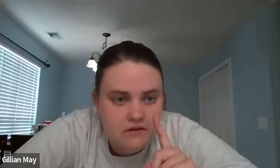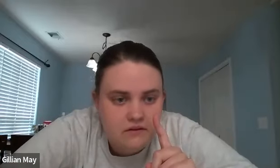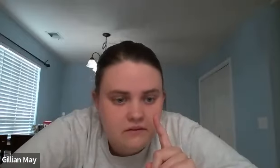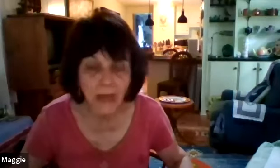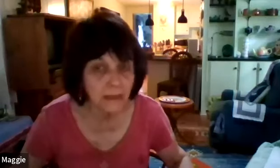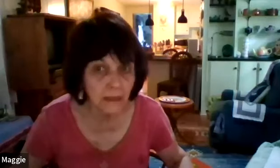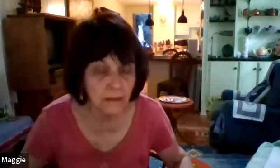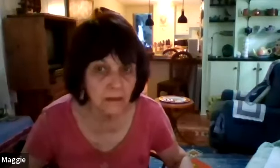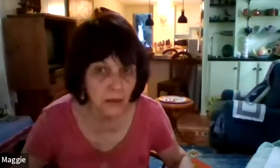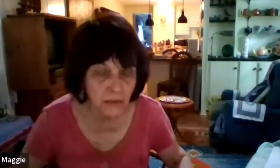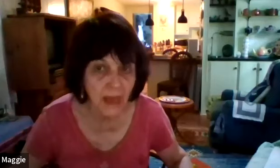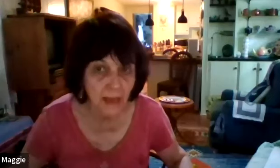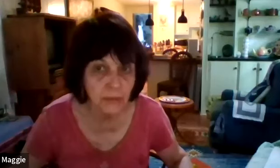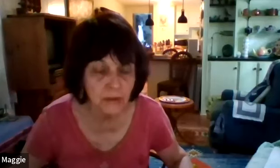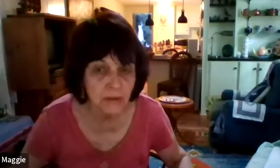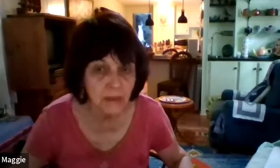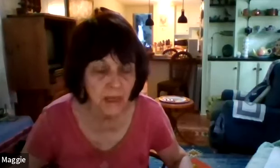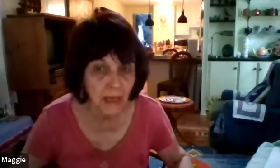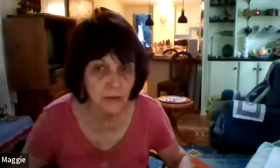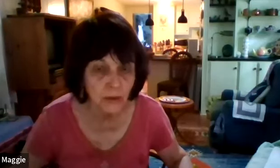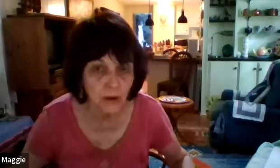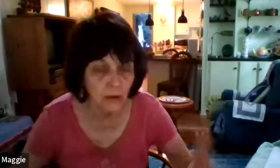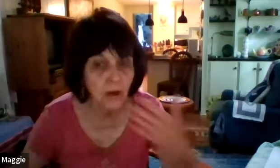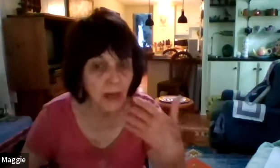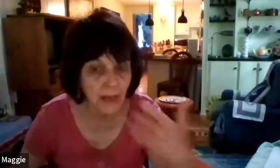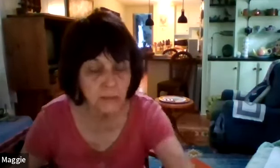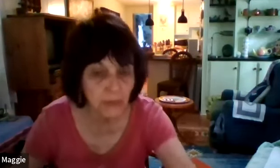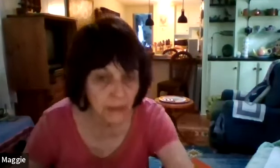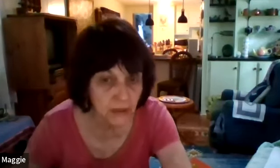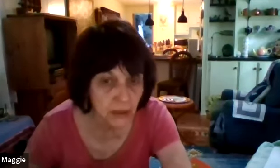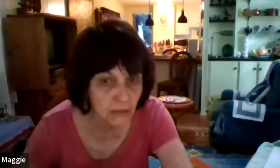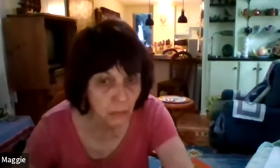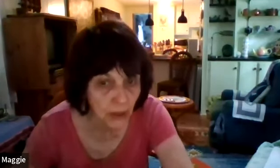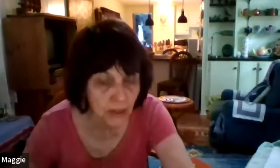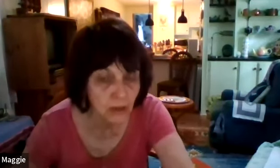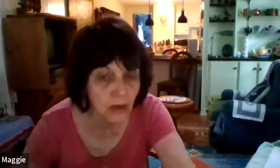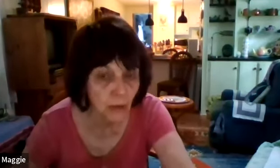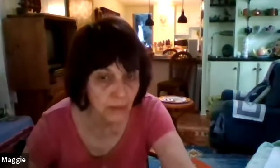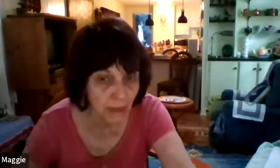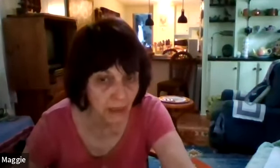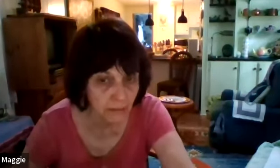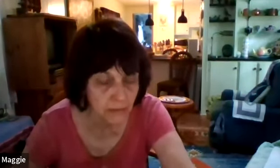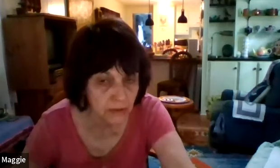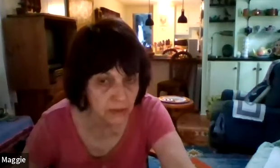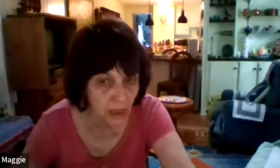I'm not getting the closed captions and your explanation. Where do you go at the bottom to start?